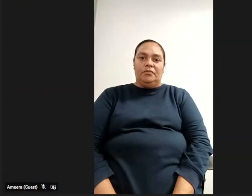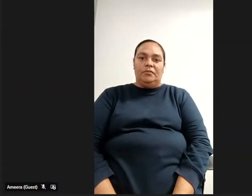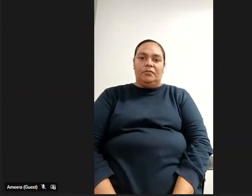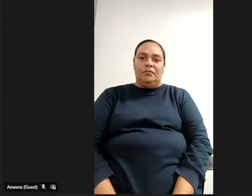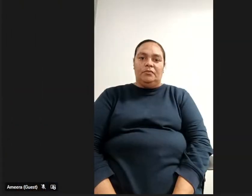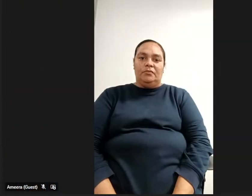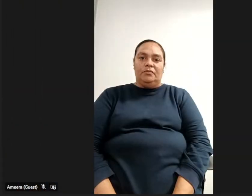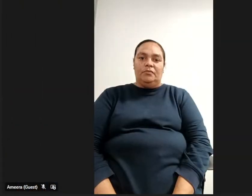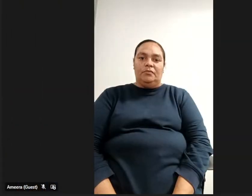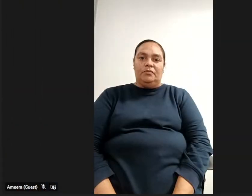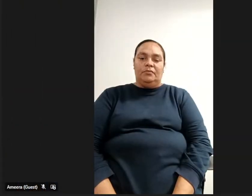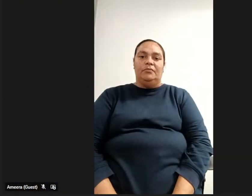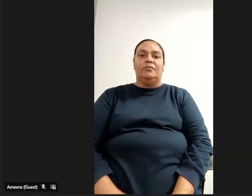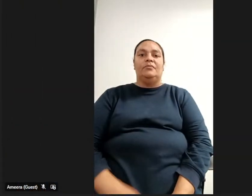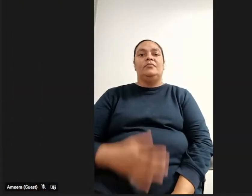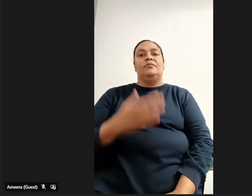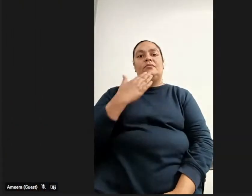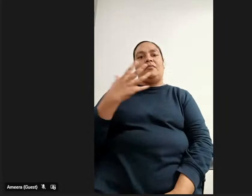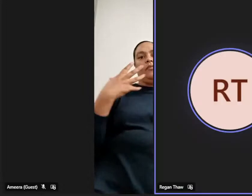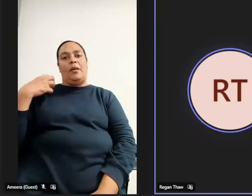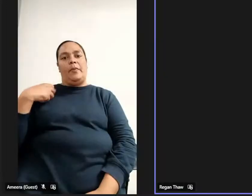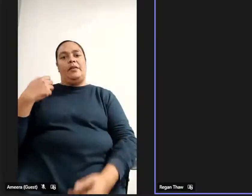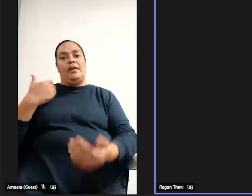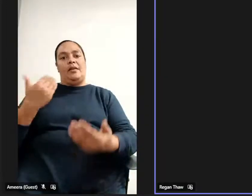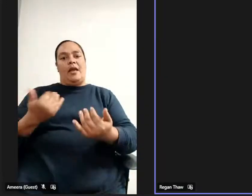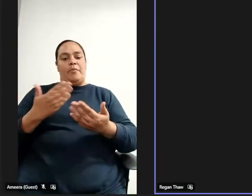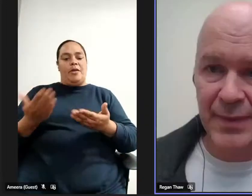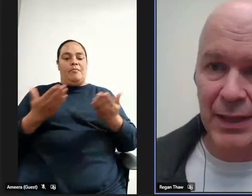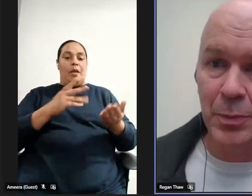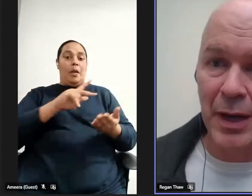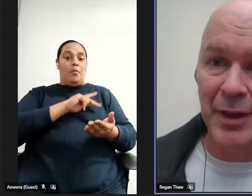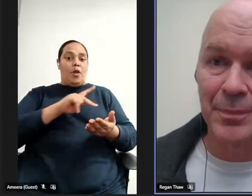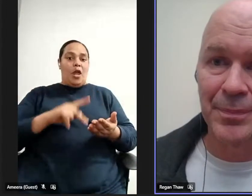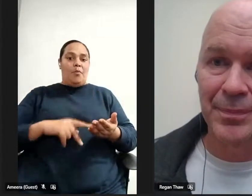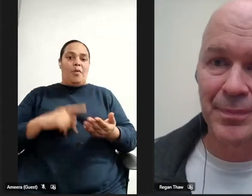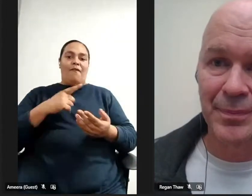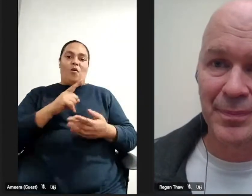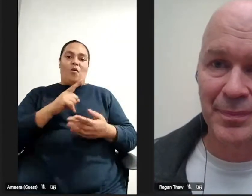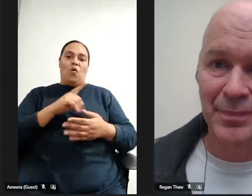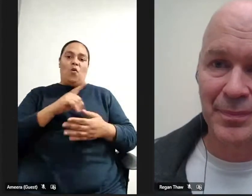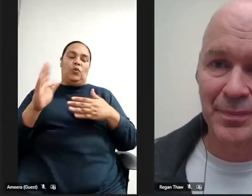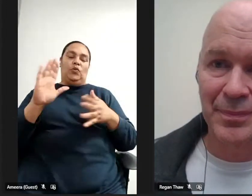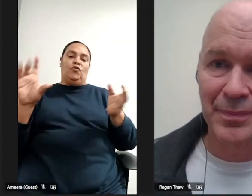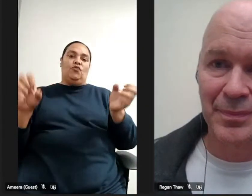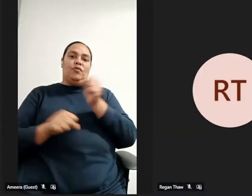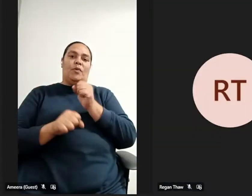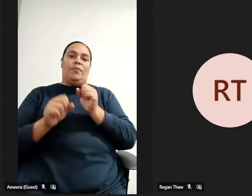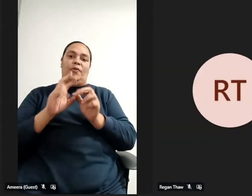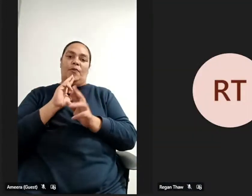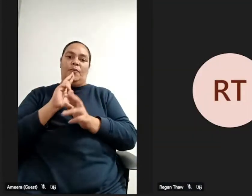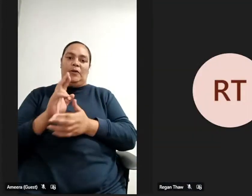Thank you, Minister. I'll now hand over to the Premier for his concluding remarks. Thank you, Premier.